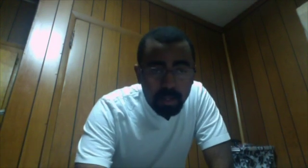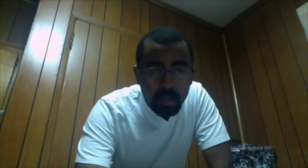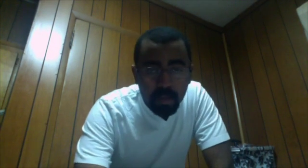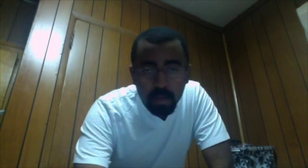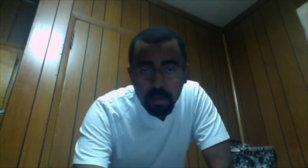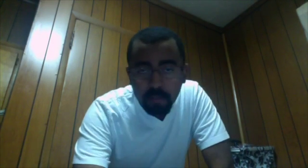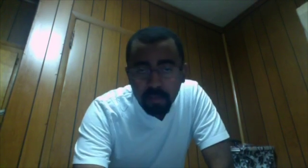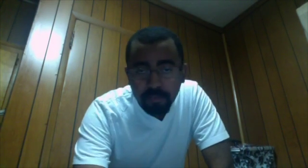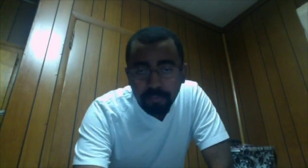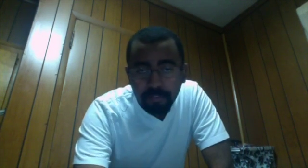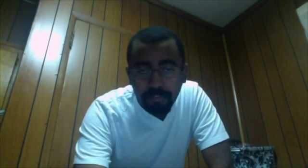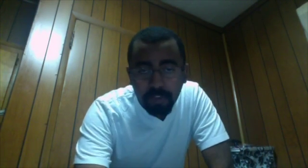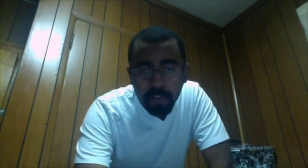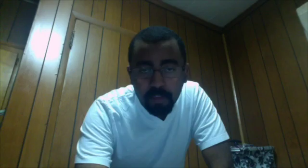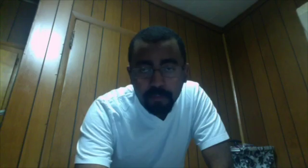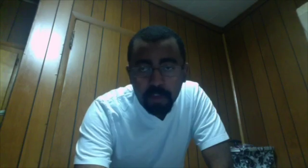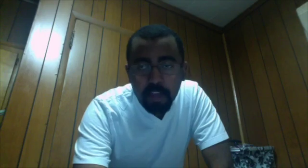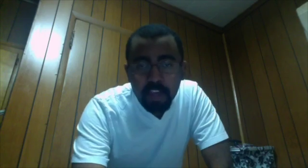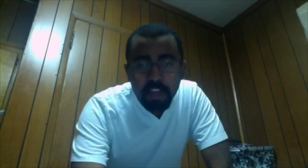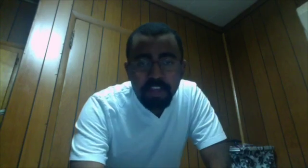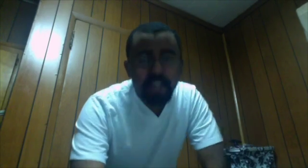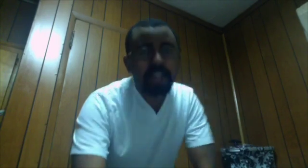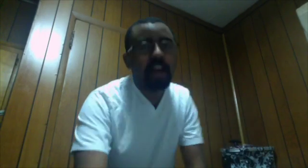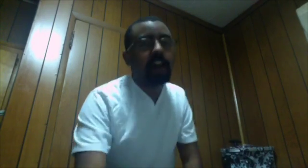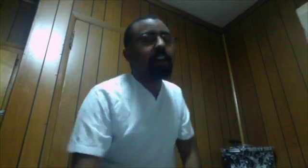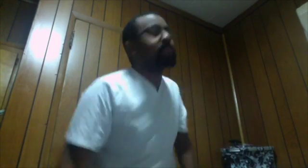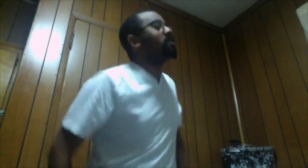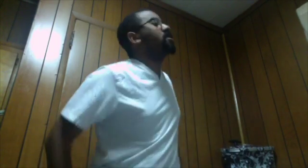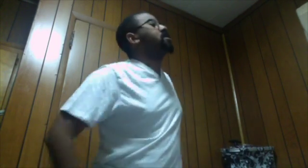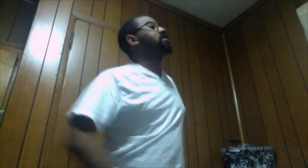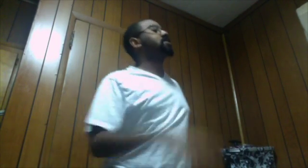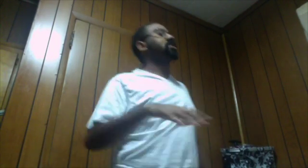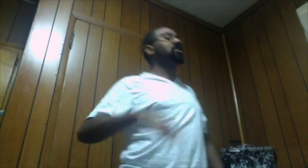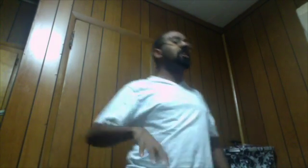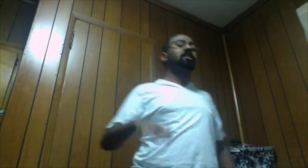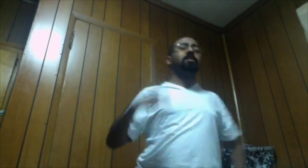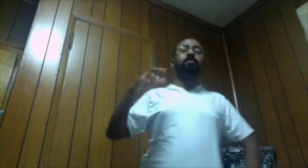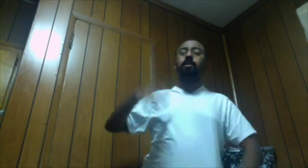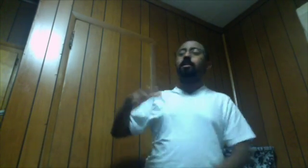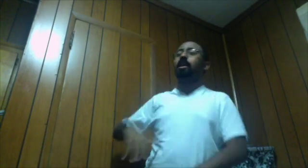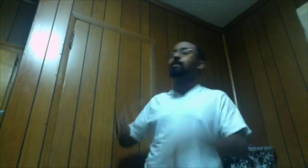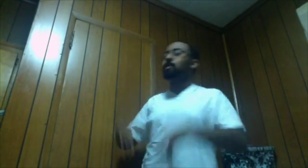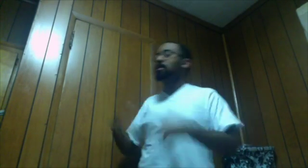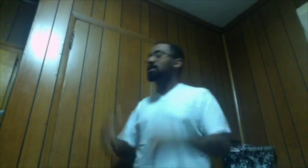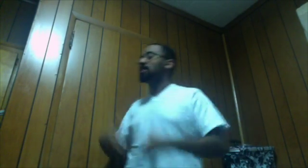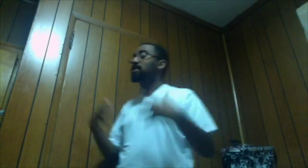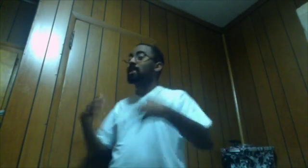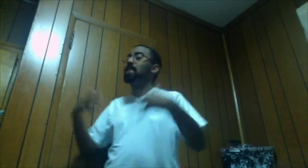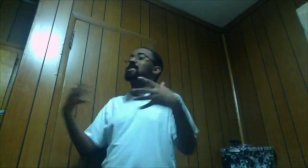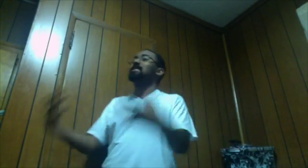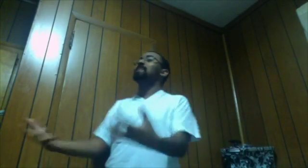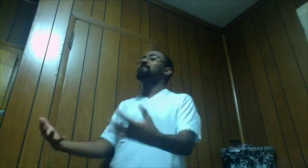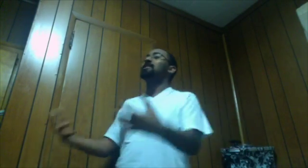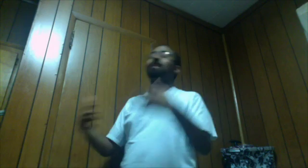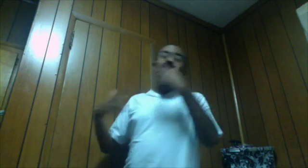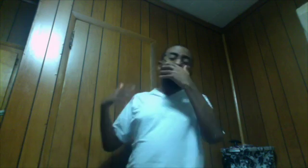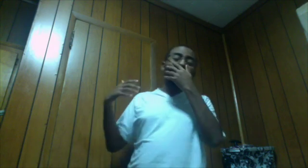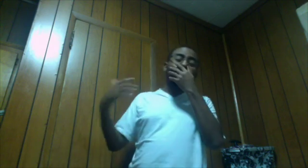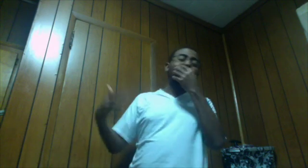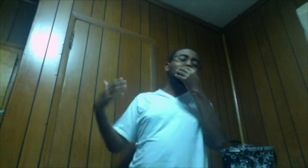Next, number 5, Charlotte. So Charlotte is again one of these series that I slept on. A lot of these